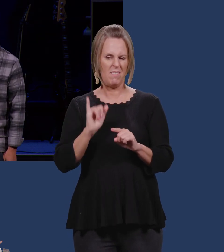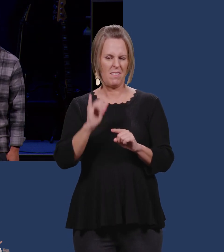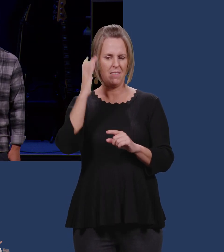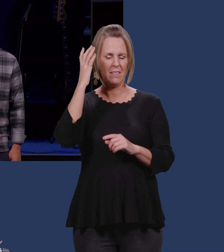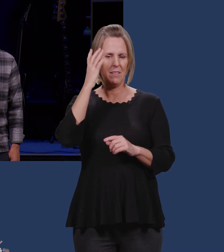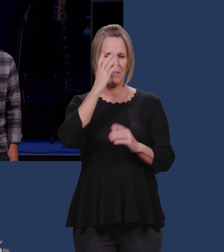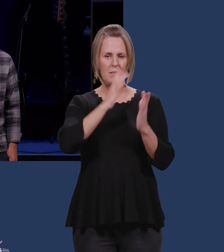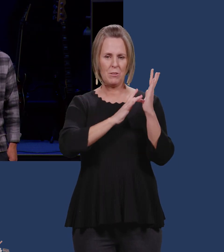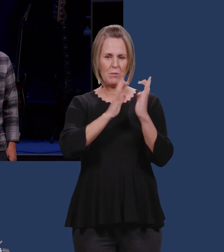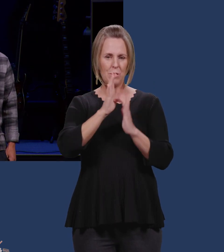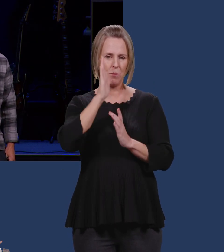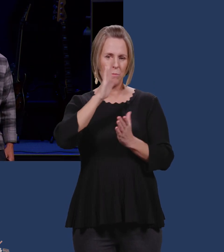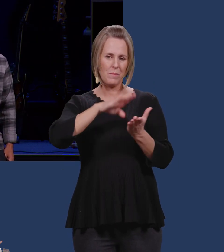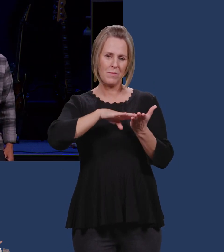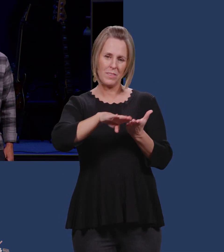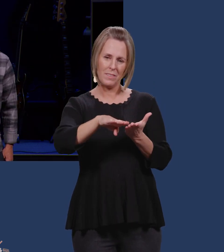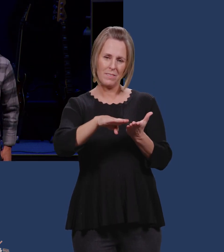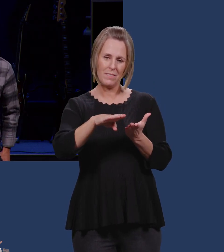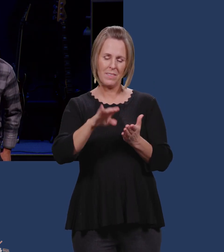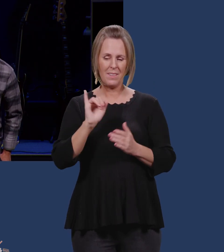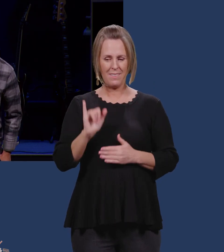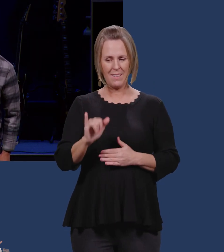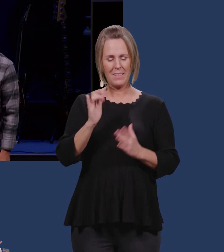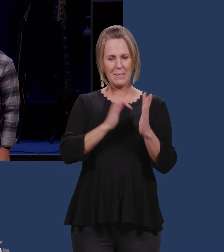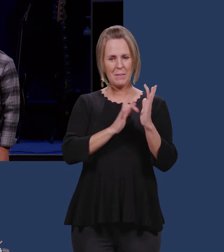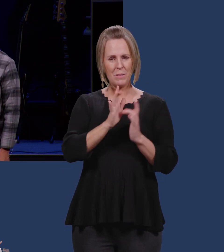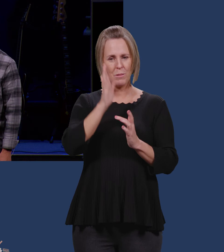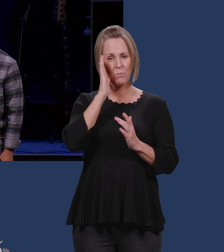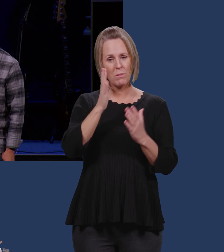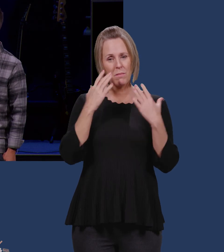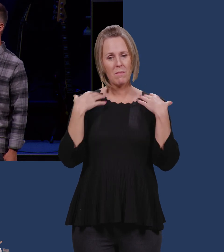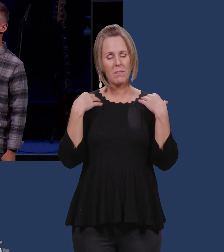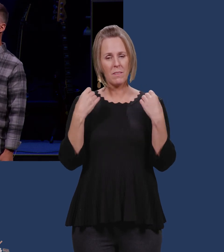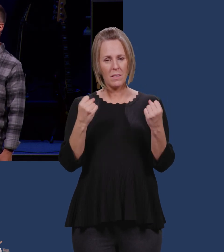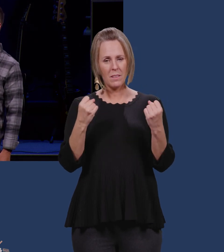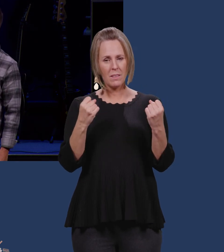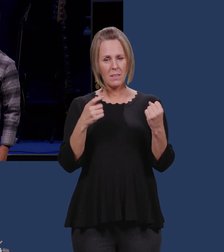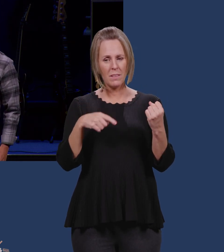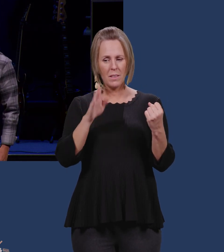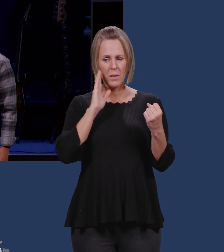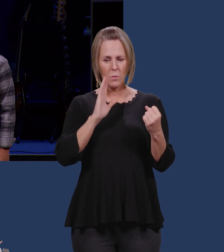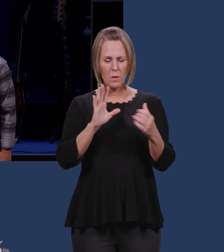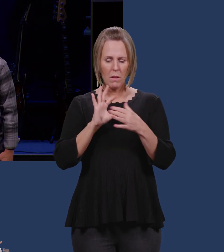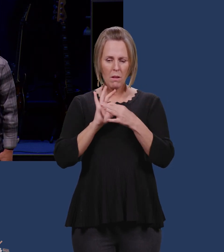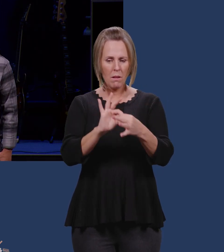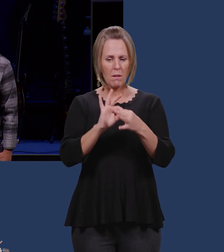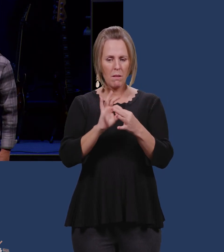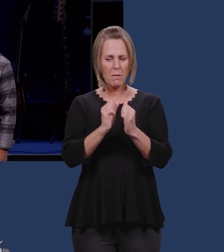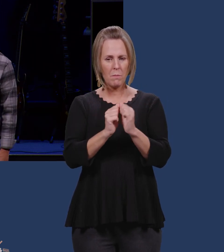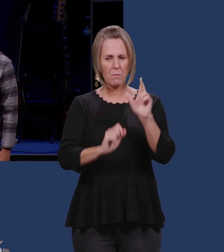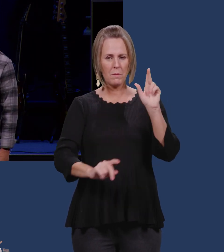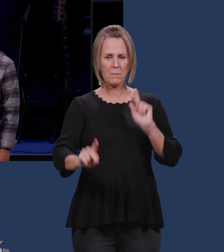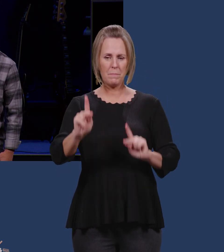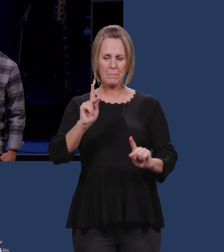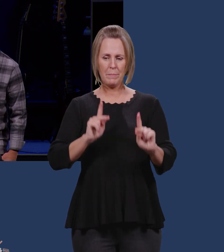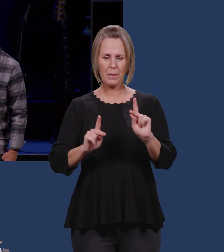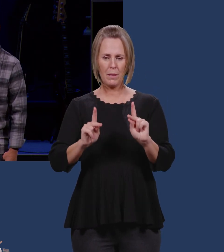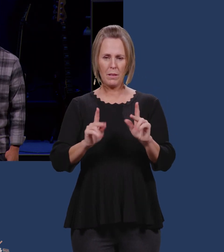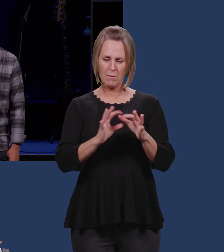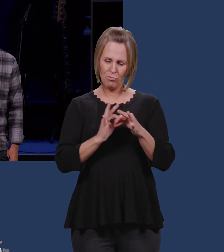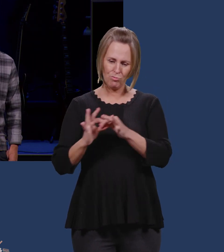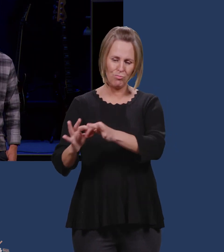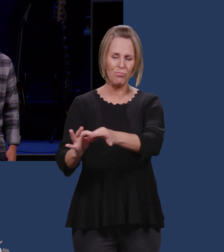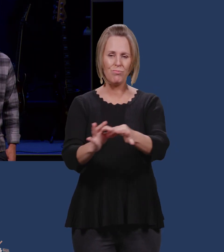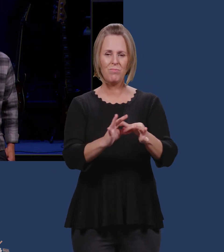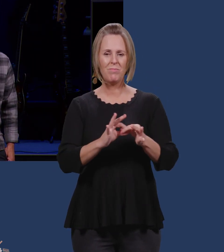forgives. That's the Jesus that heals. That's the Jesus that reconciles people to himself and people one to another.